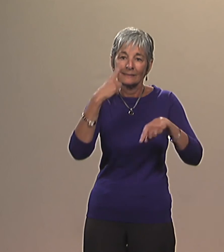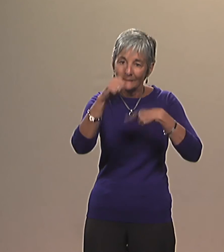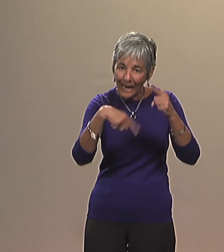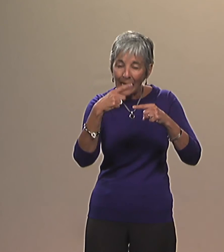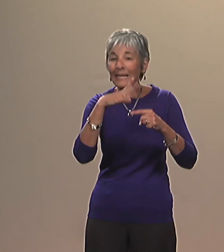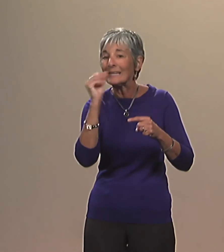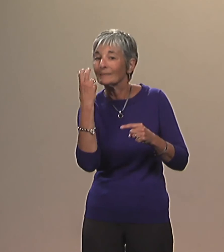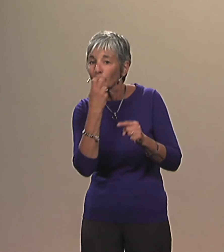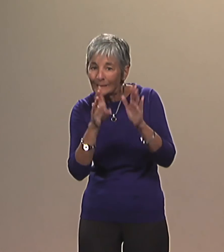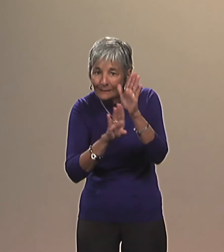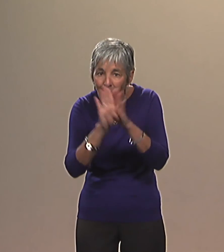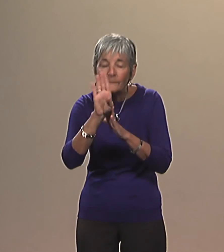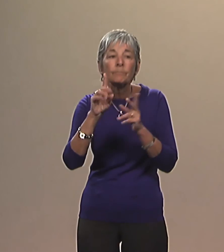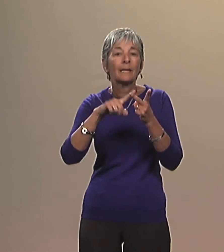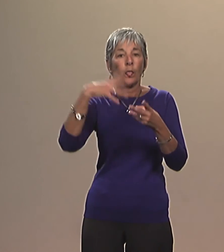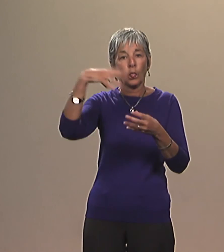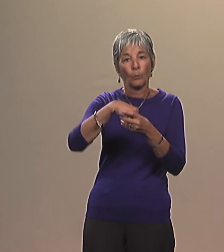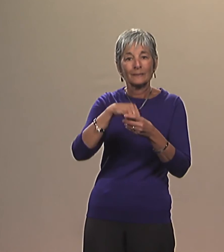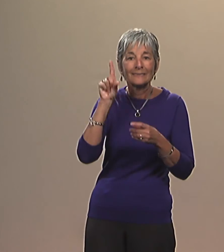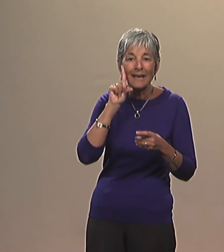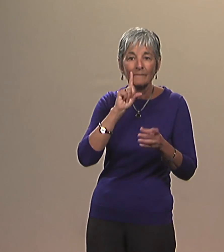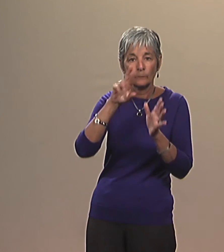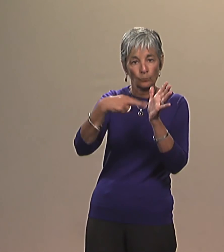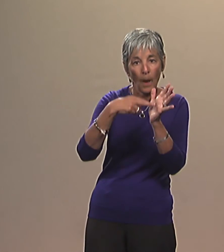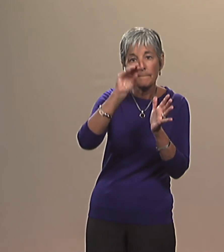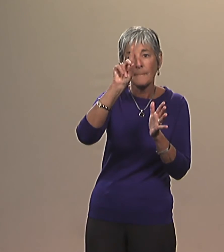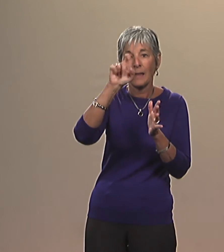about involving deaf role models. That's in there right now.